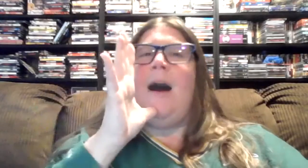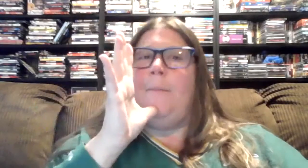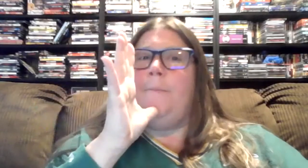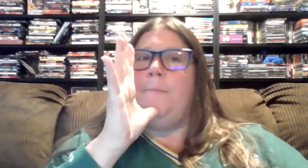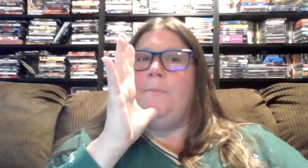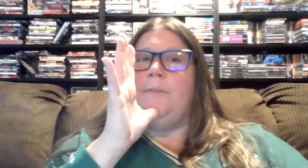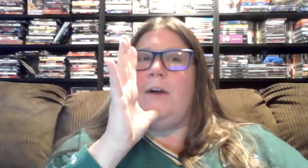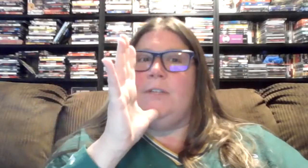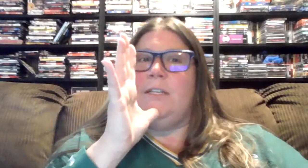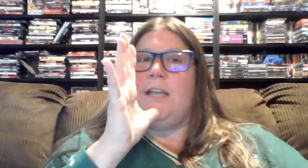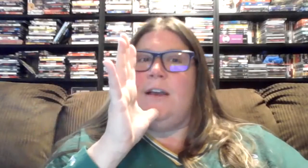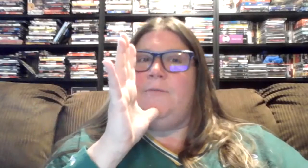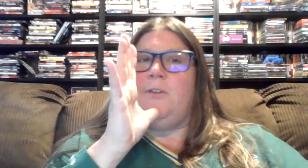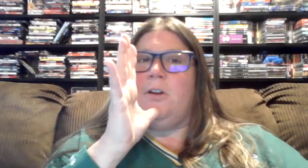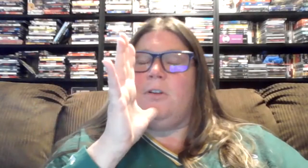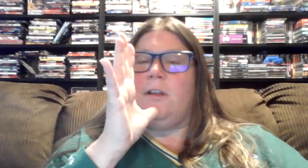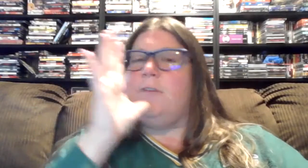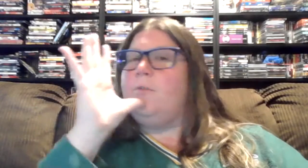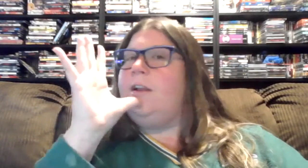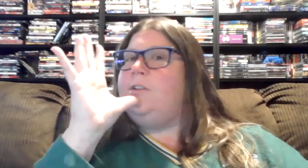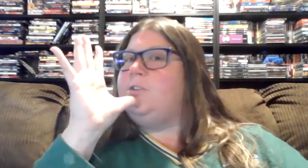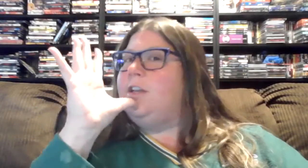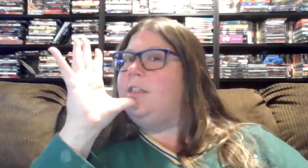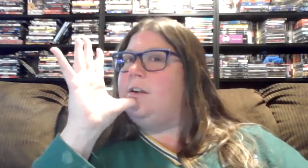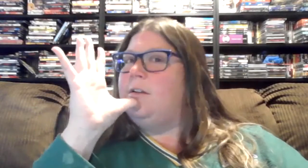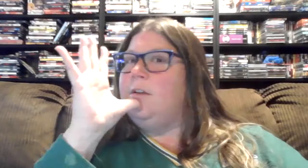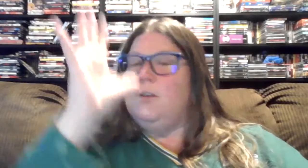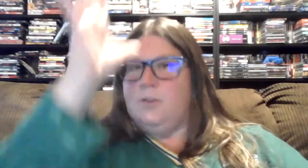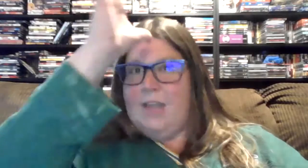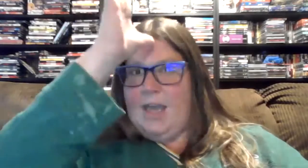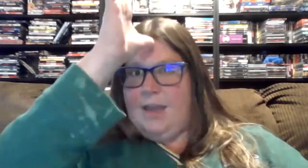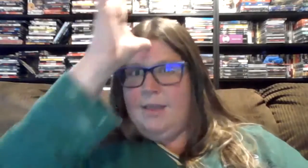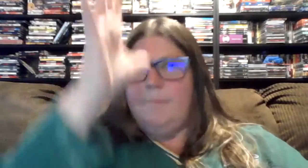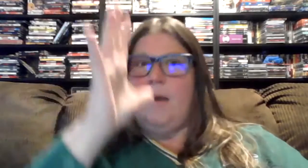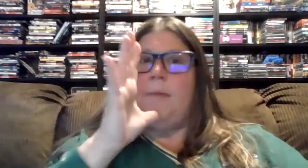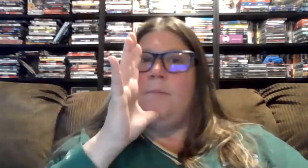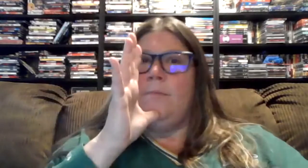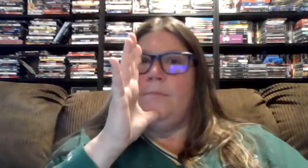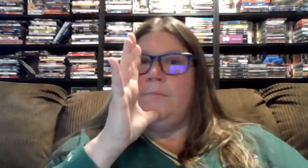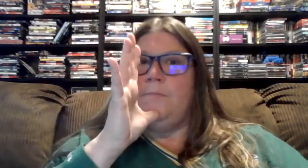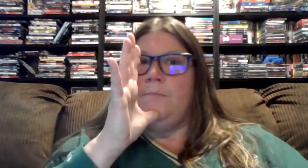mom down to the side where your girls are. So right on your chin there. So dad, mom.